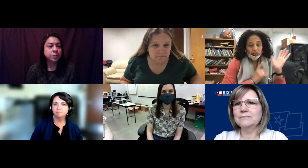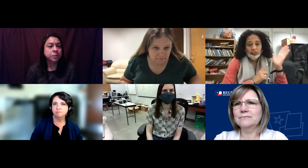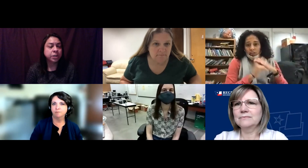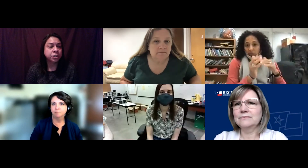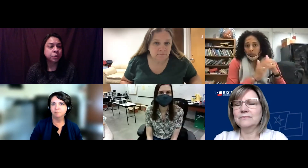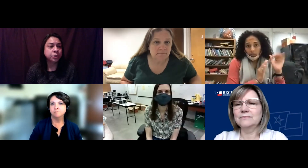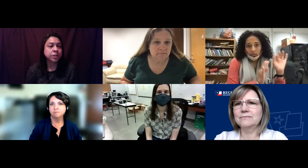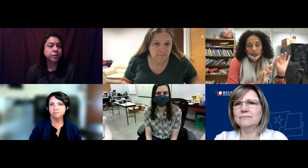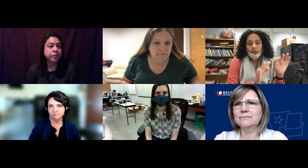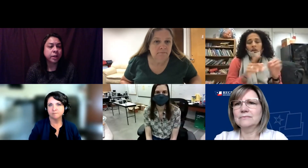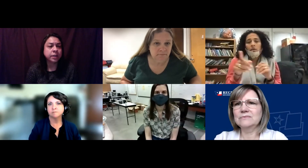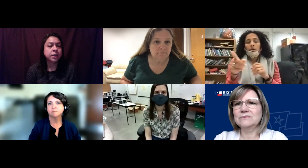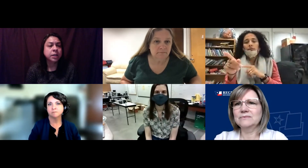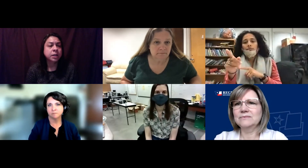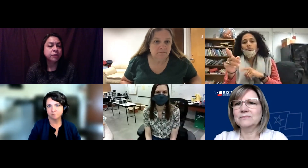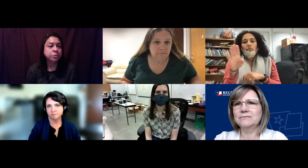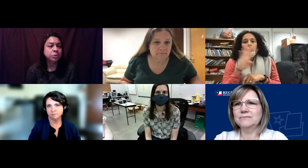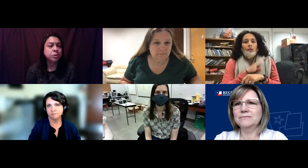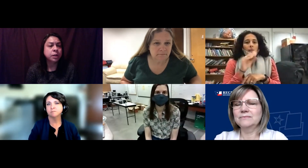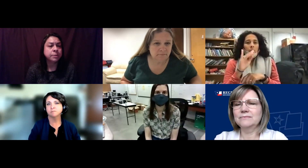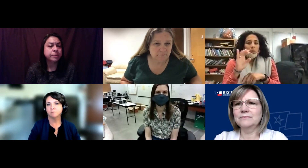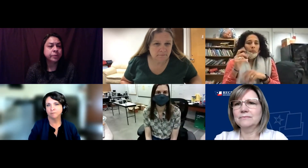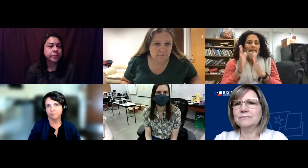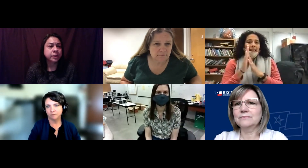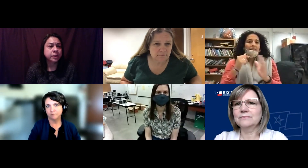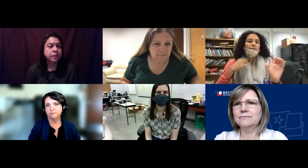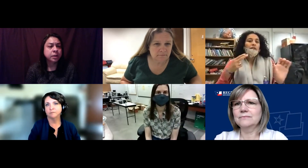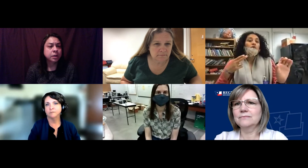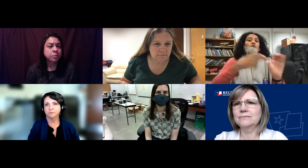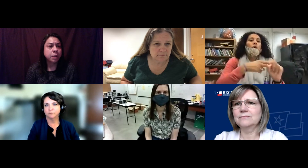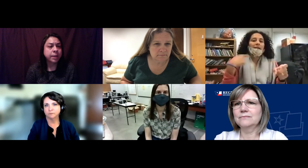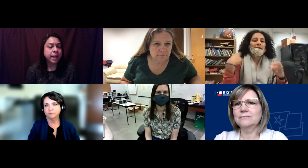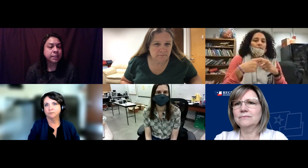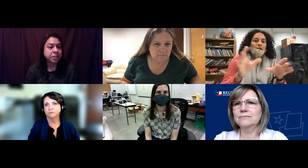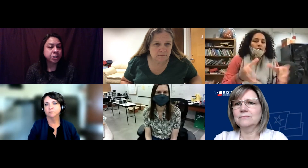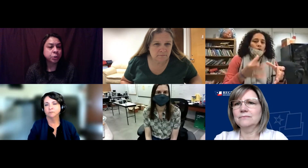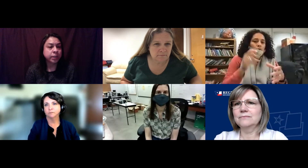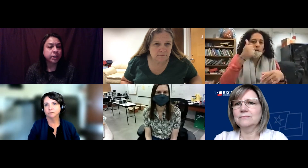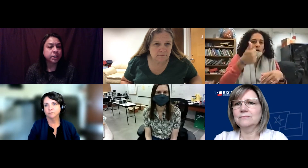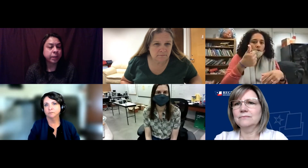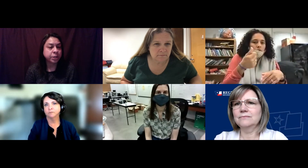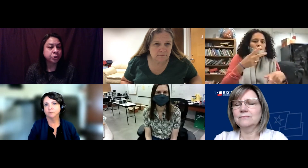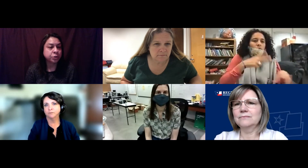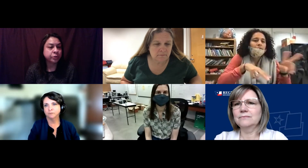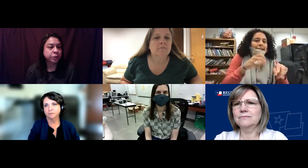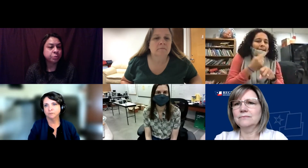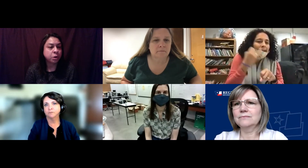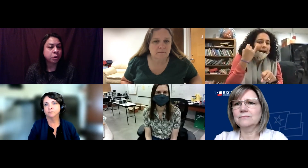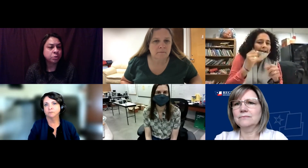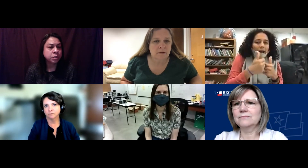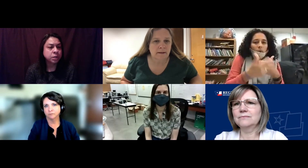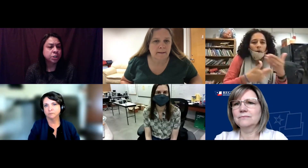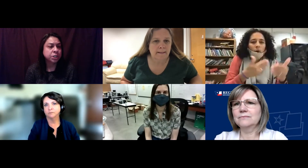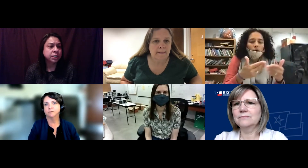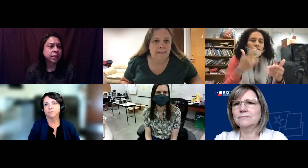Checking in with Spanish interpreters, they are fine, comfortable. Bobby asked me to join in the Spanish group for